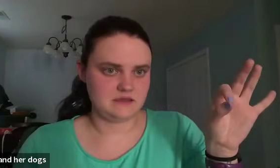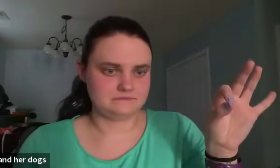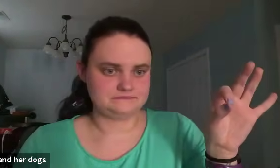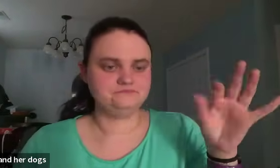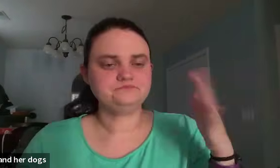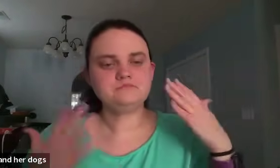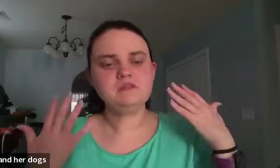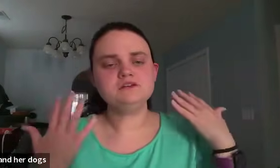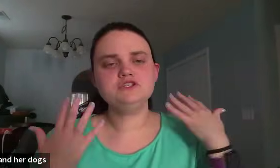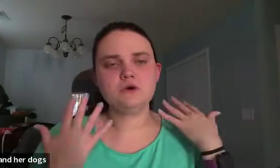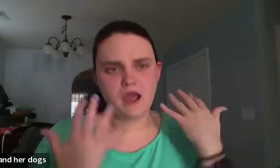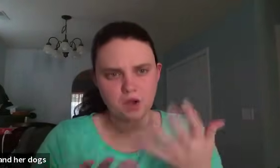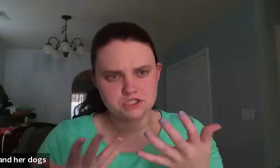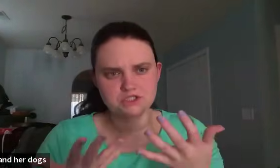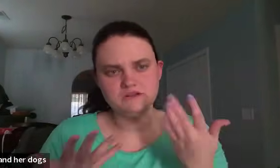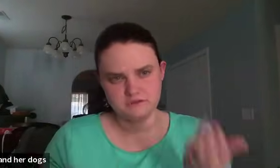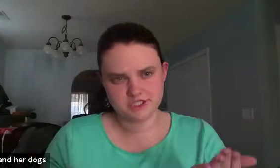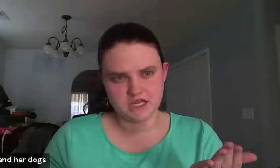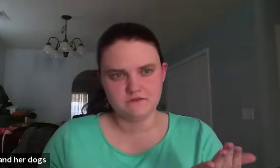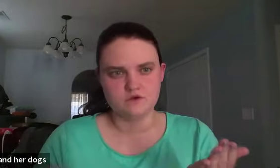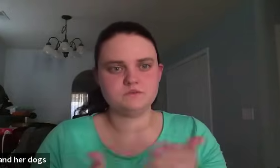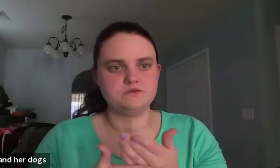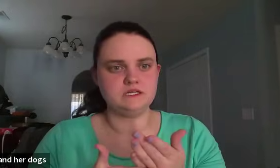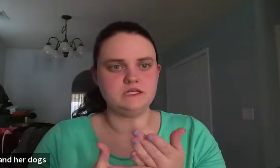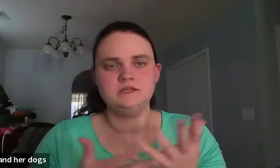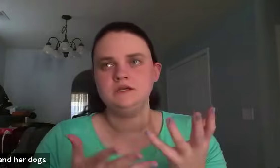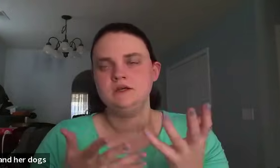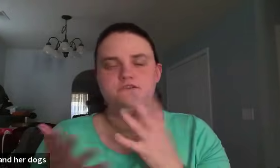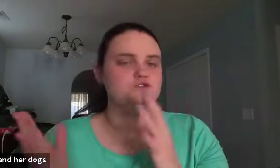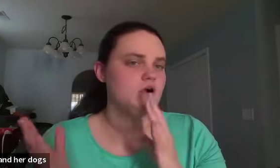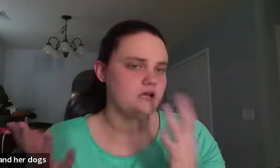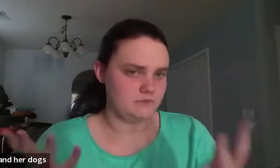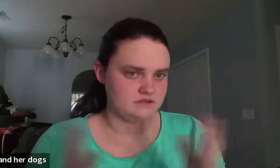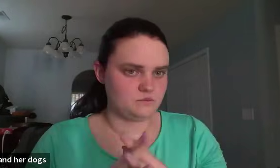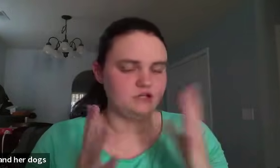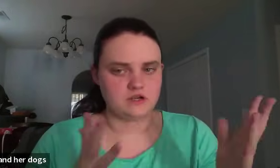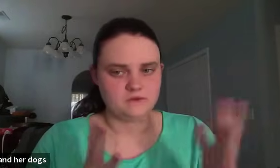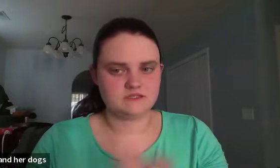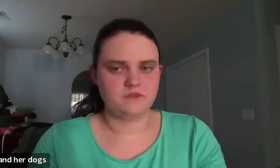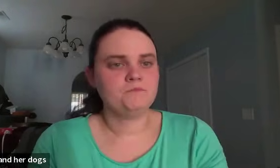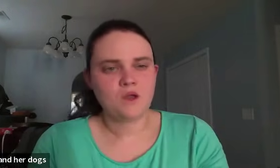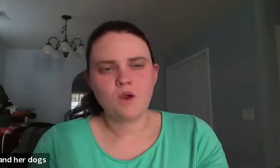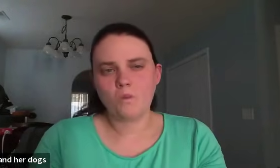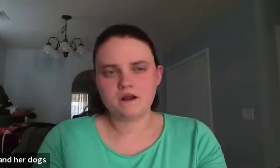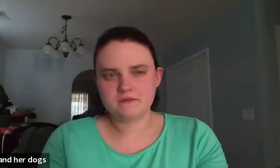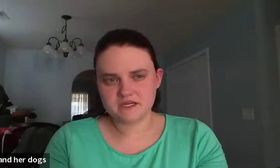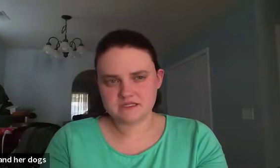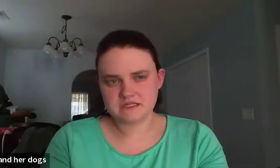same. So how would you differentiate those between if you're talking about when you're talking about something? One of the biggest